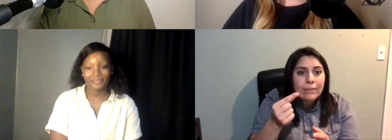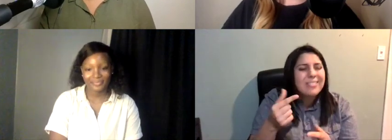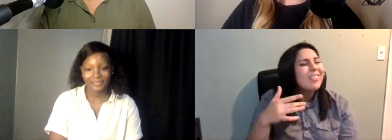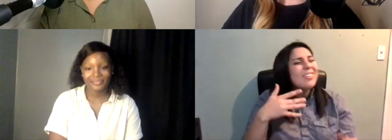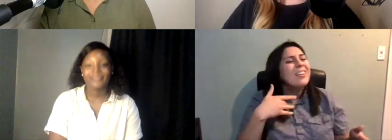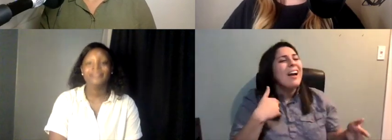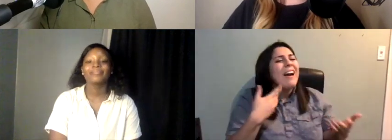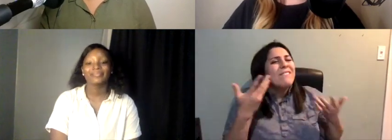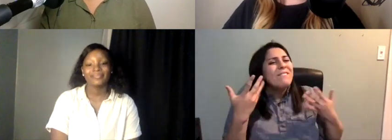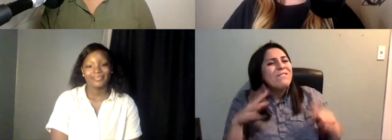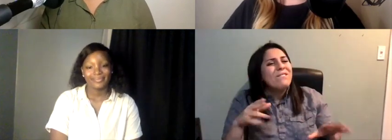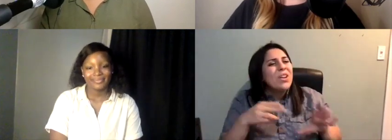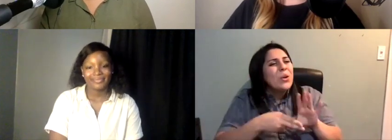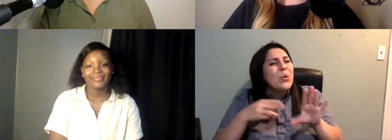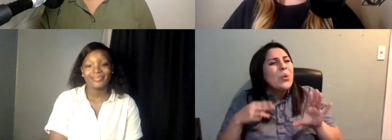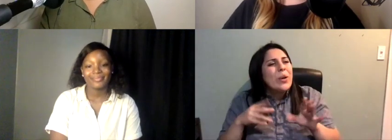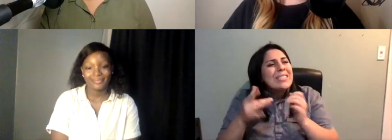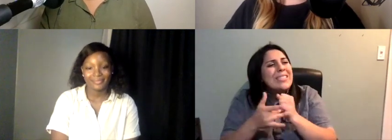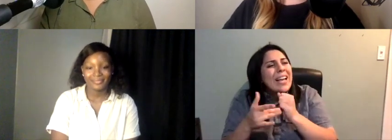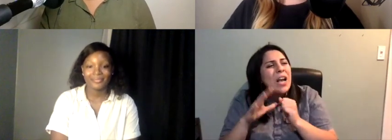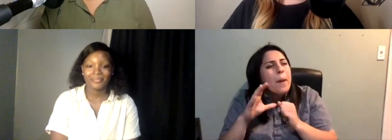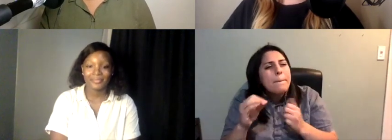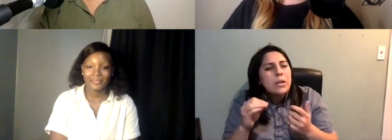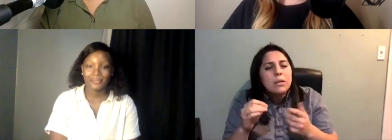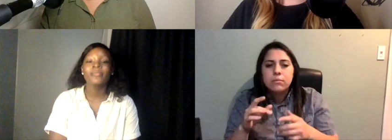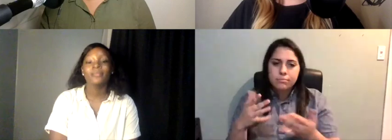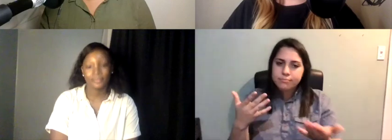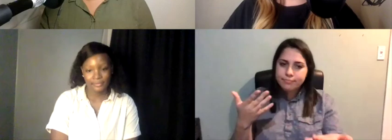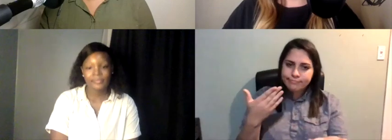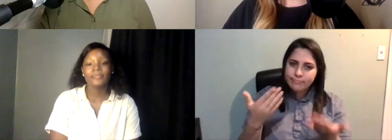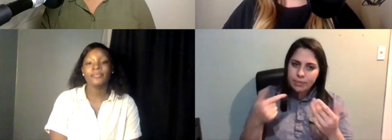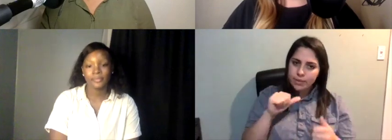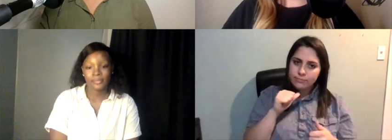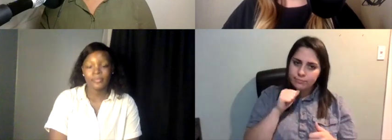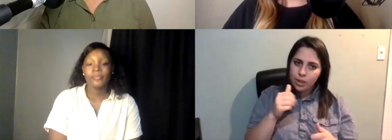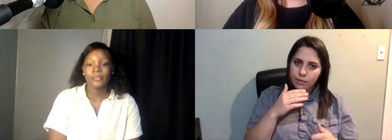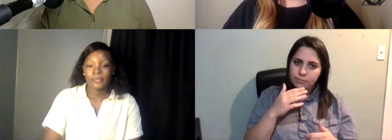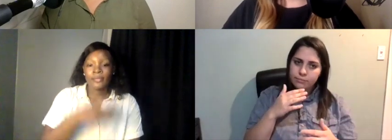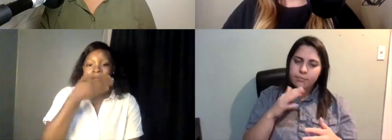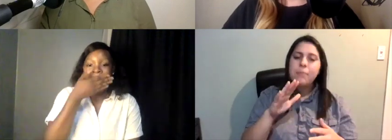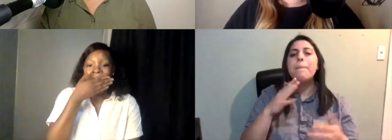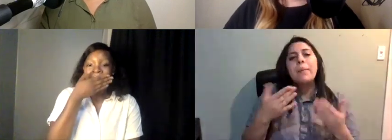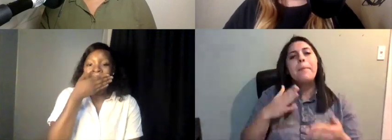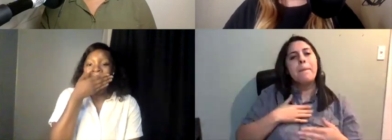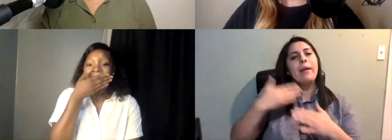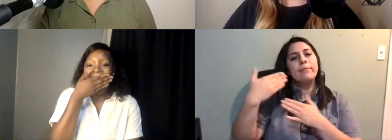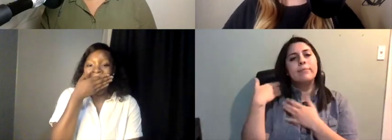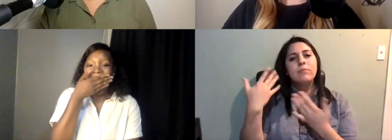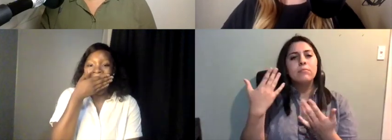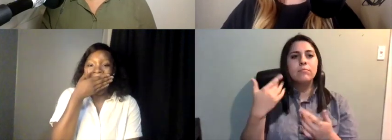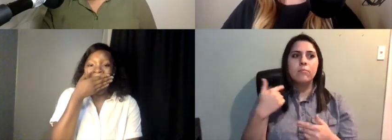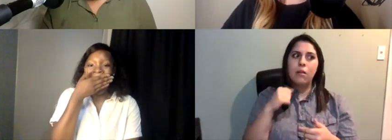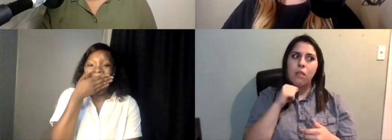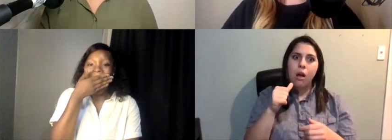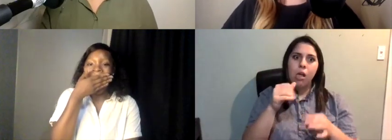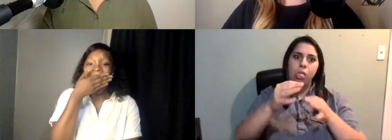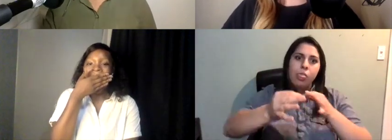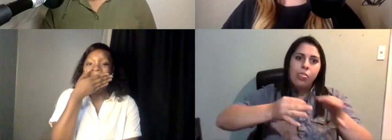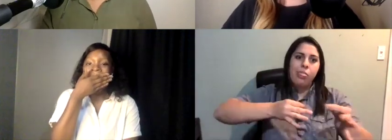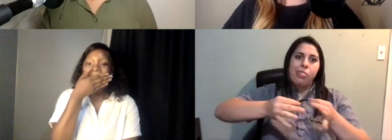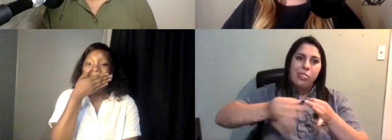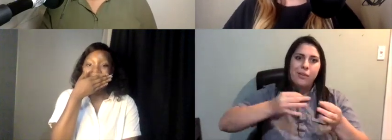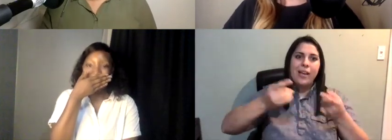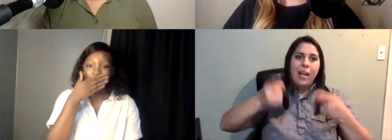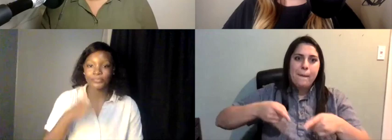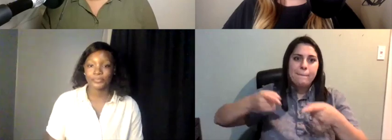Like, And maybe that's my fault for not being super like, oh my God, here's every single detail of what happened. But